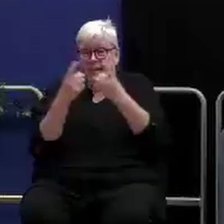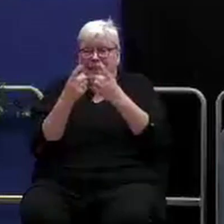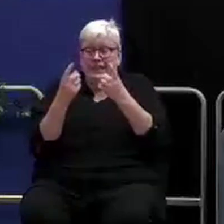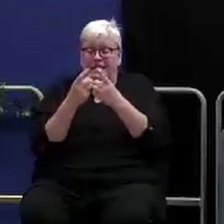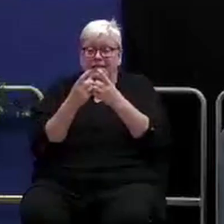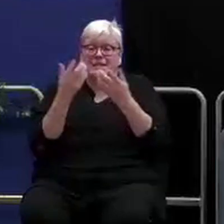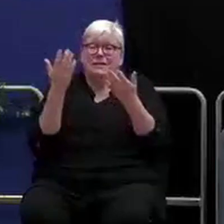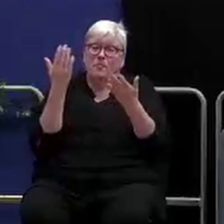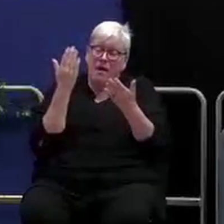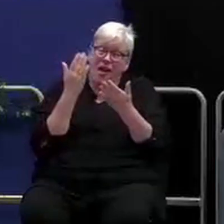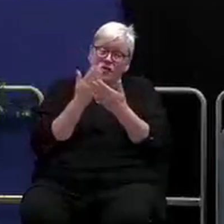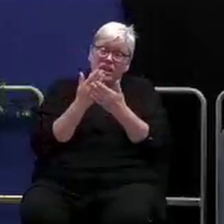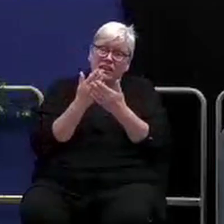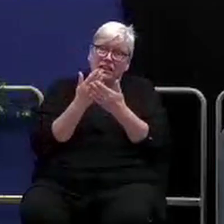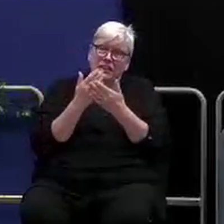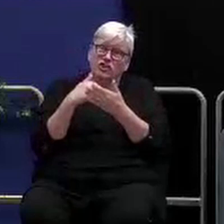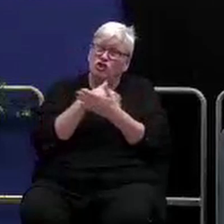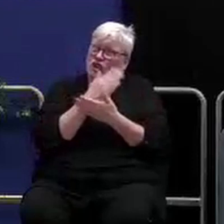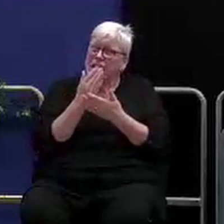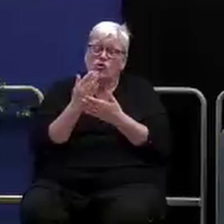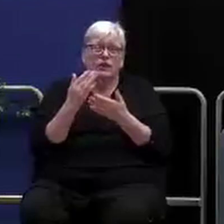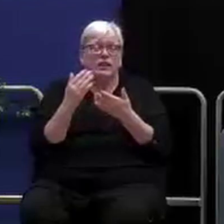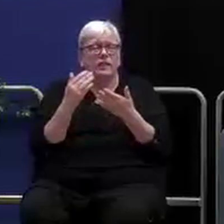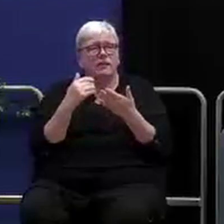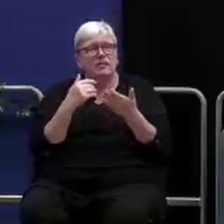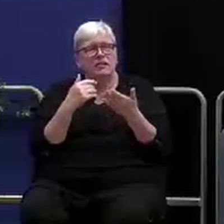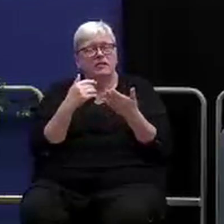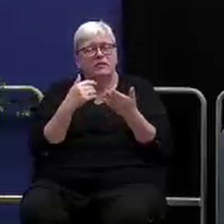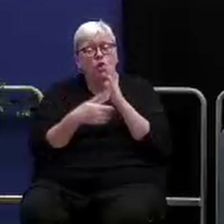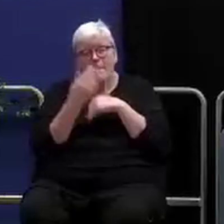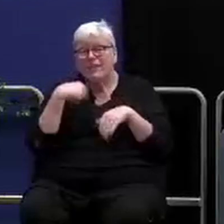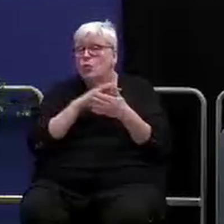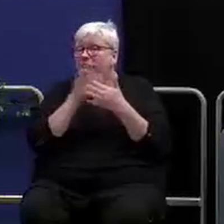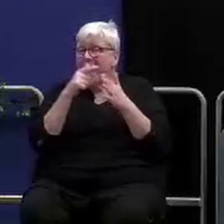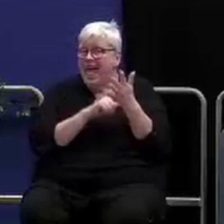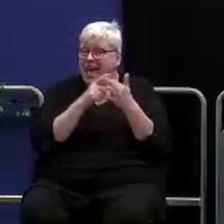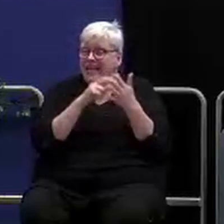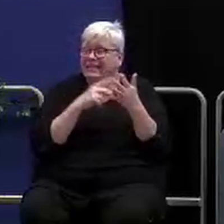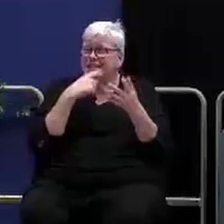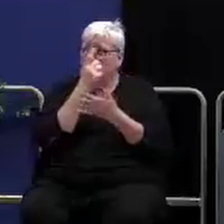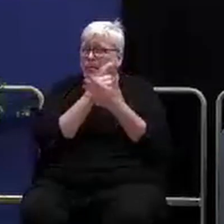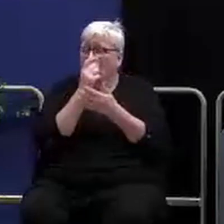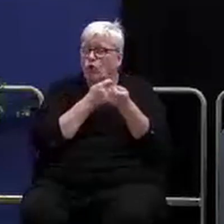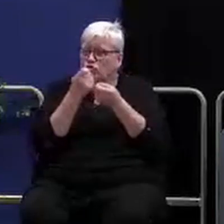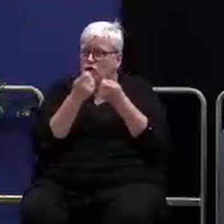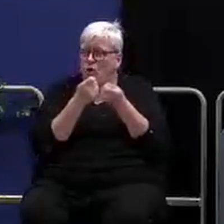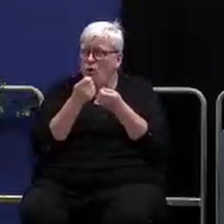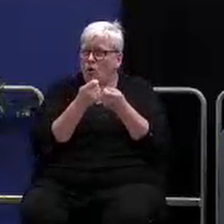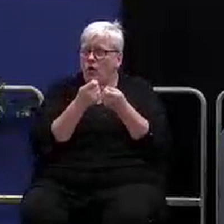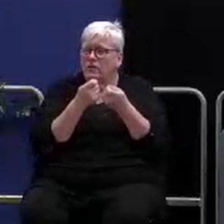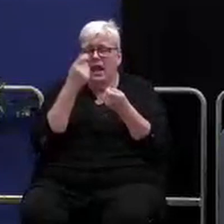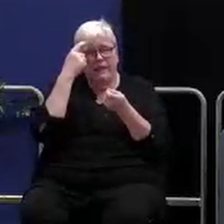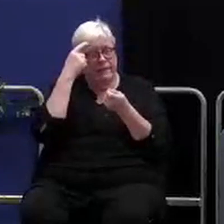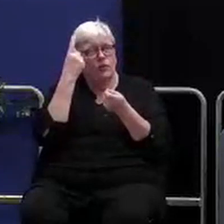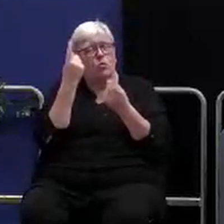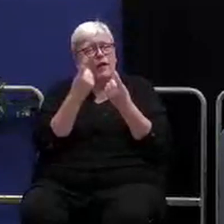But in terms of the sharing aspect, going back to what Helen said about control and your comment, you know, I think